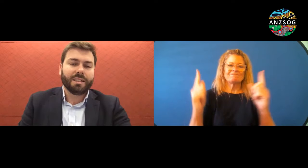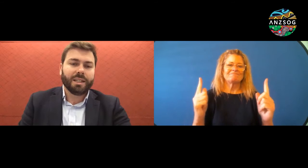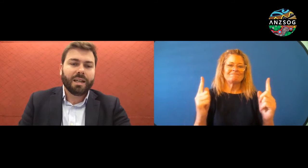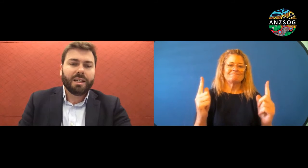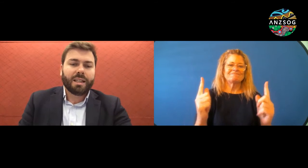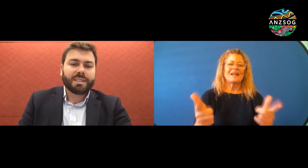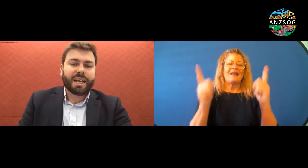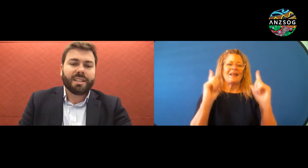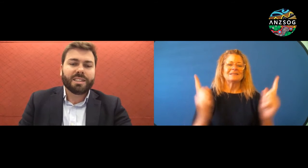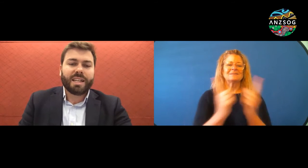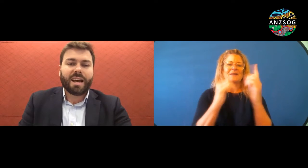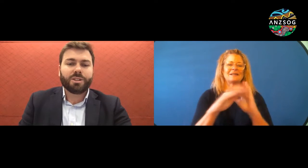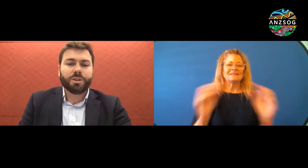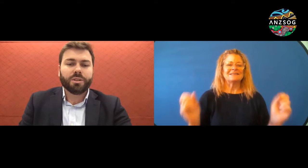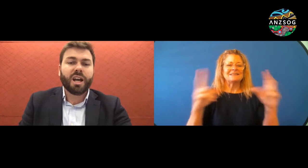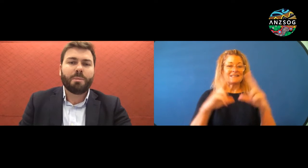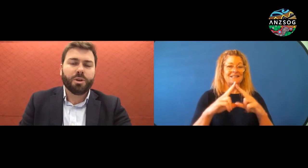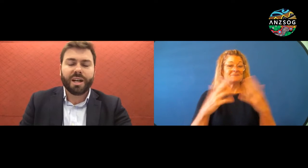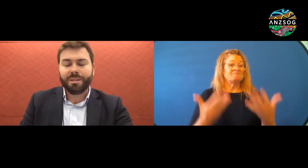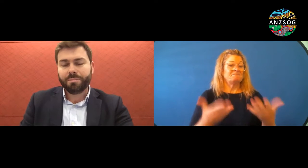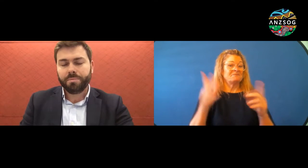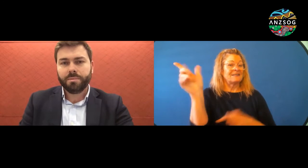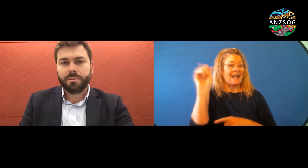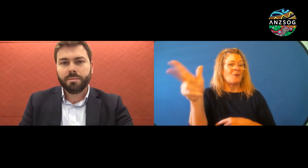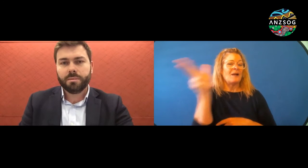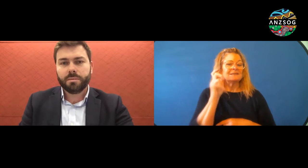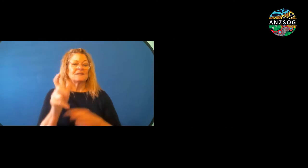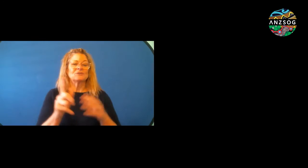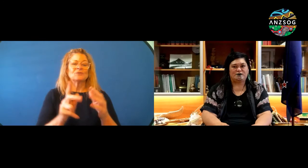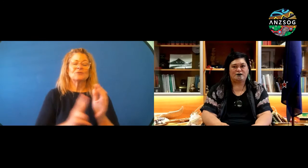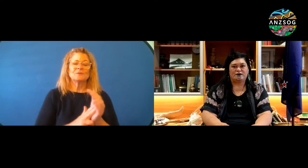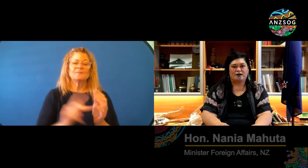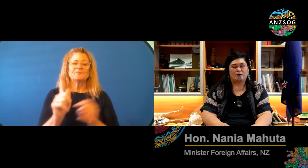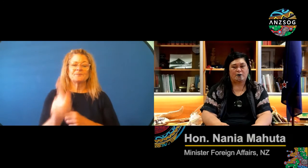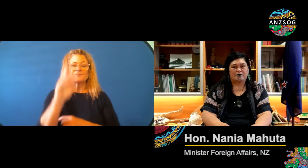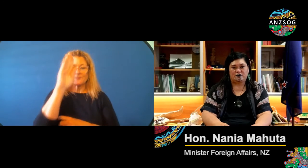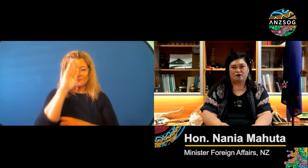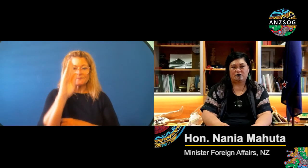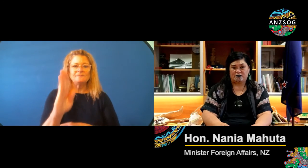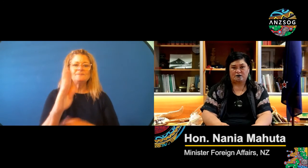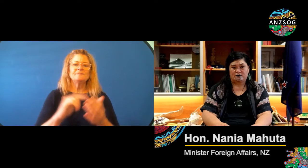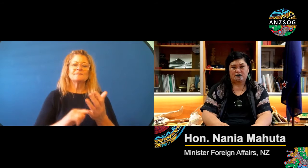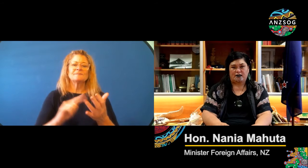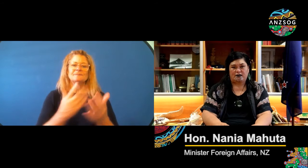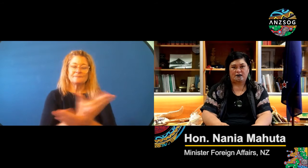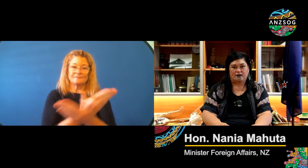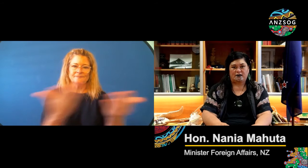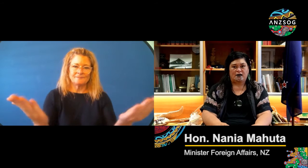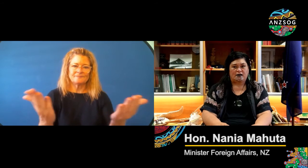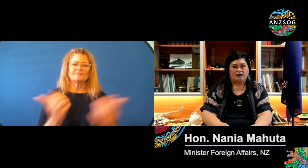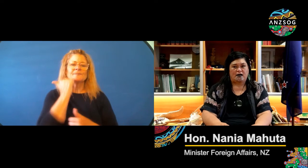Sydney. Let's take a listen now to Nania Mahuta. Ko rangi nui e tui honei ko papatua nuku e takoto